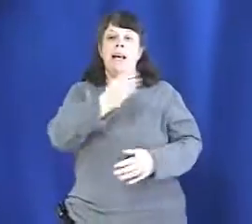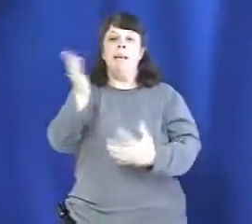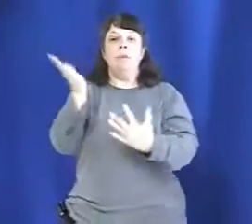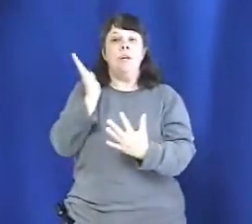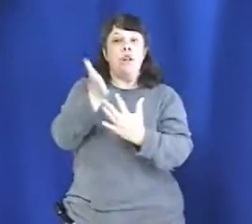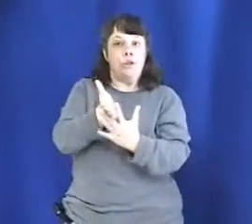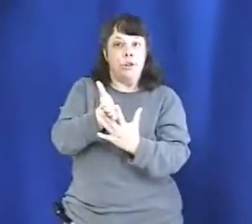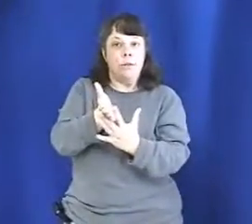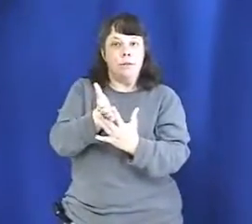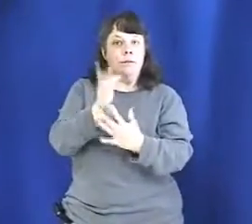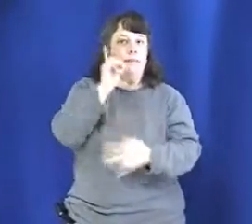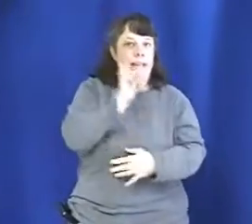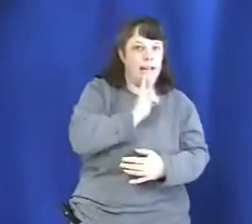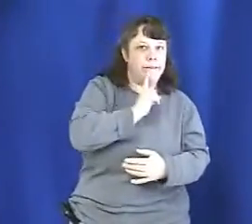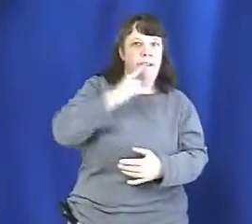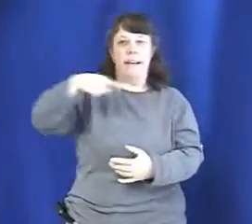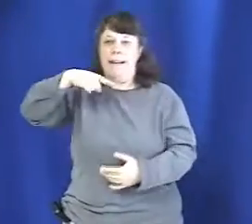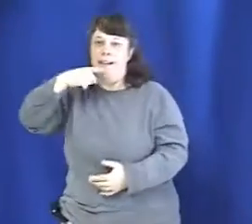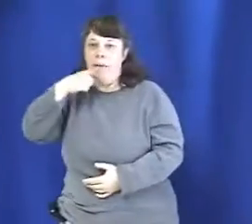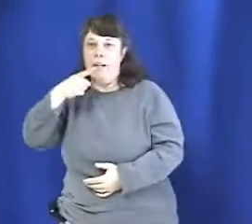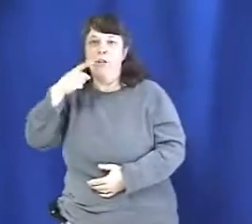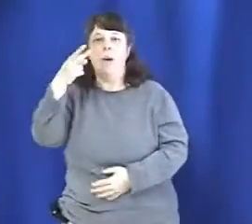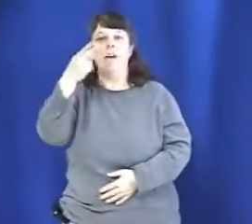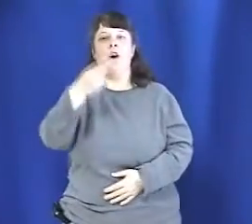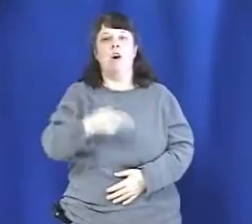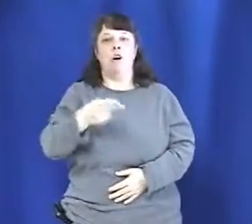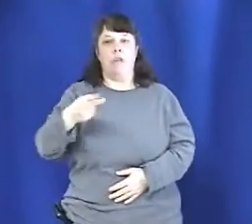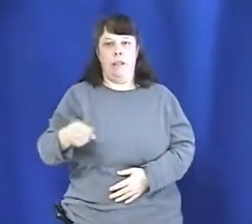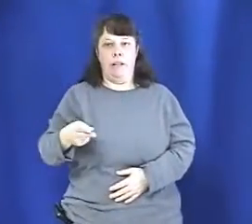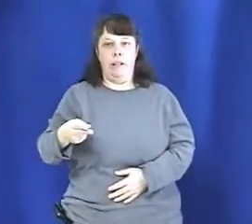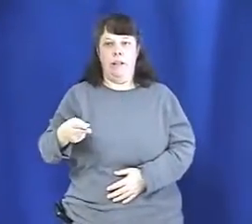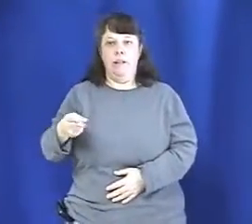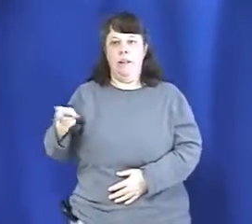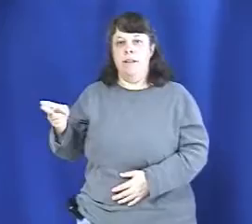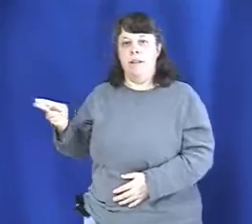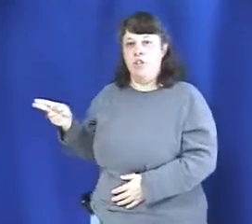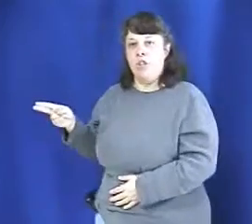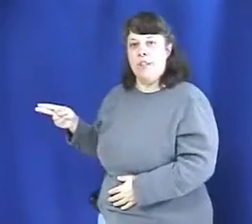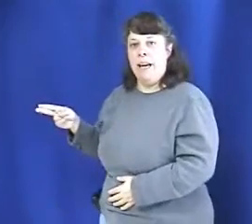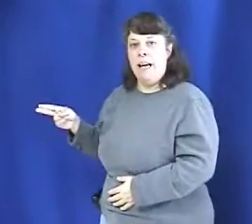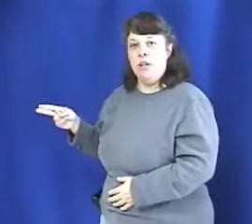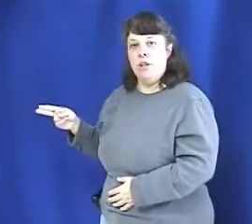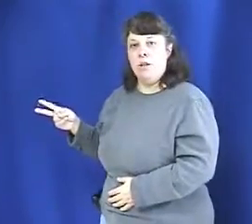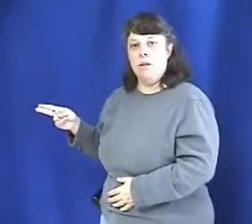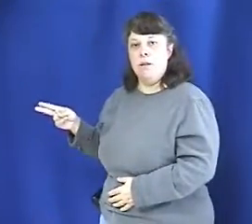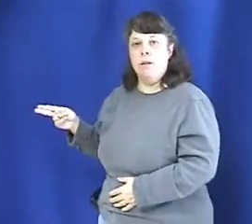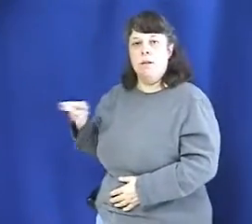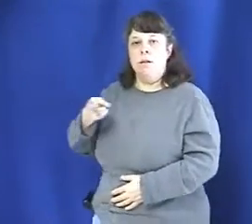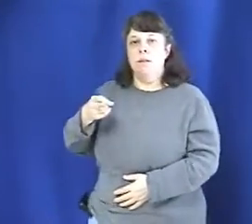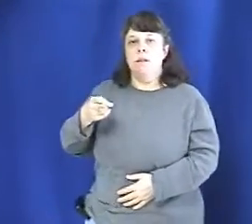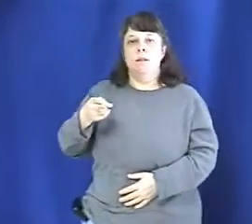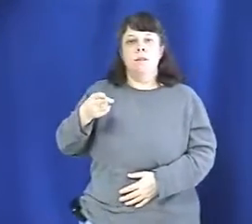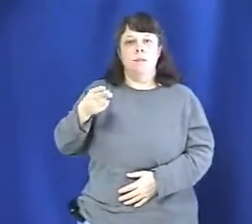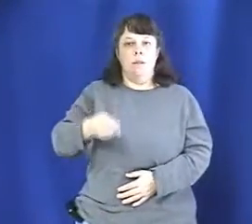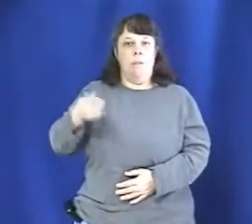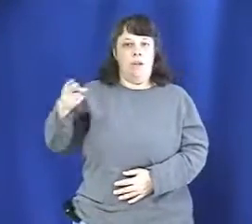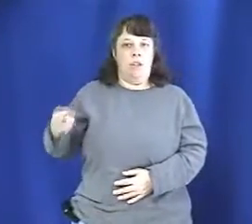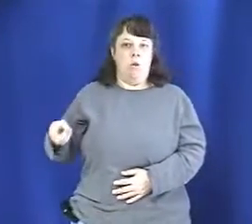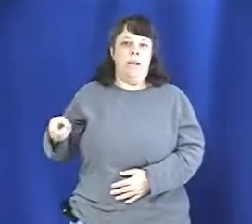In between those two, deaf and hearing, you have hard of hearing. This is just an H, bouncing